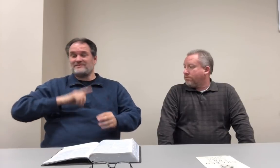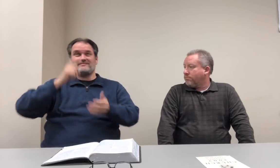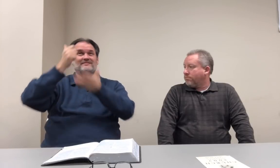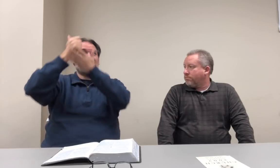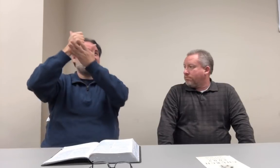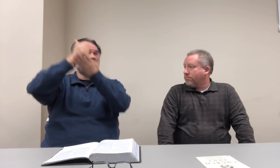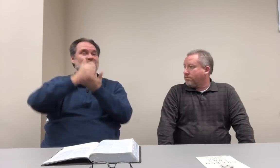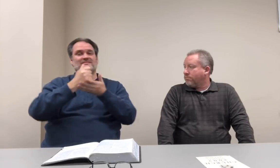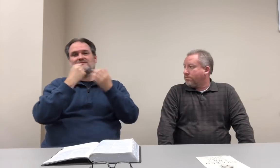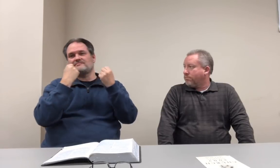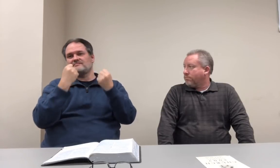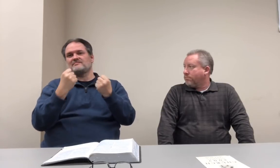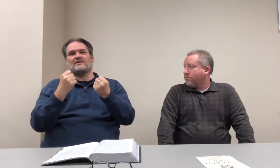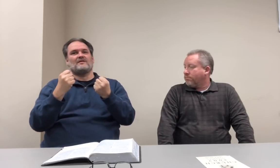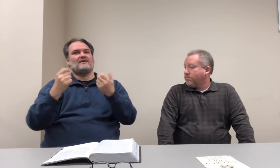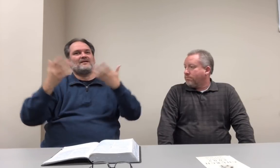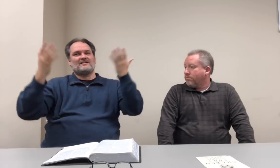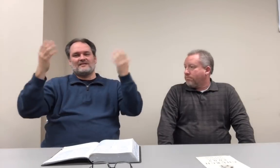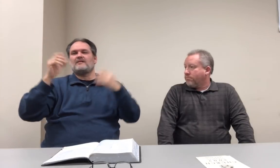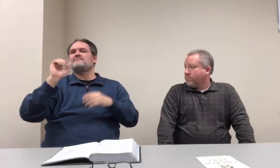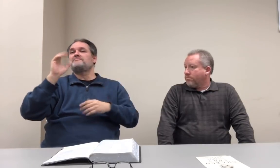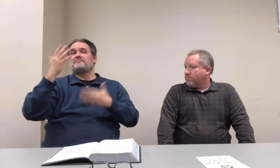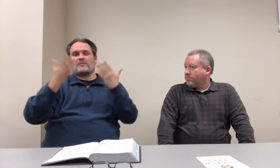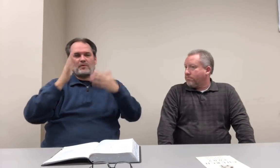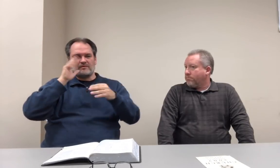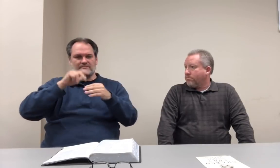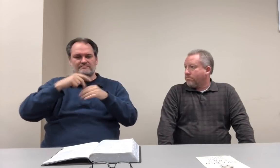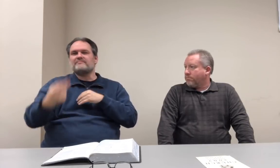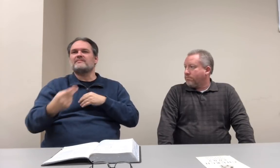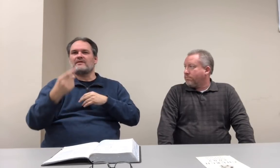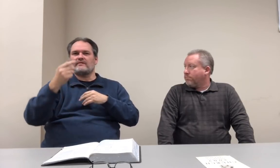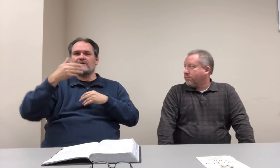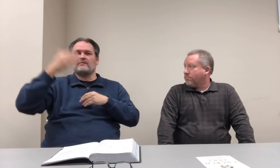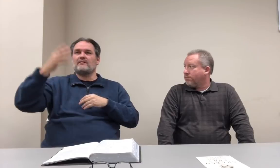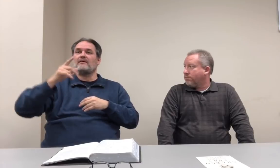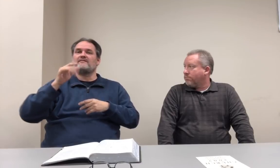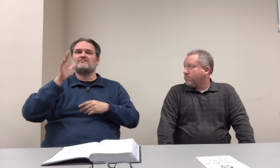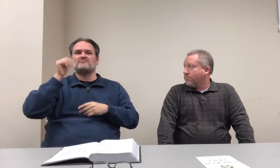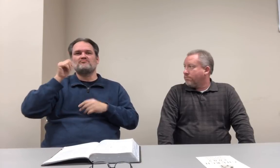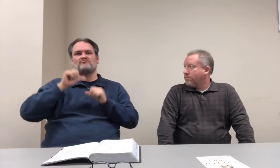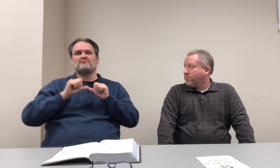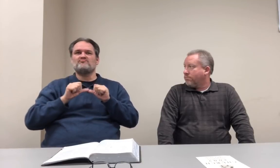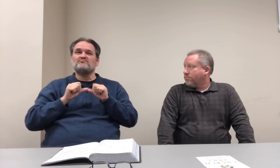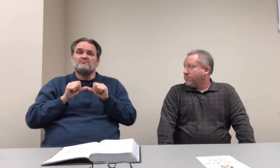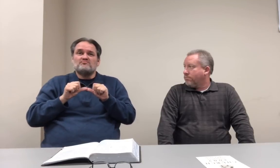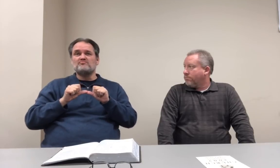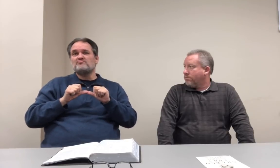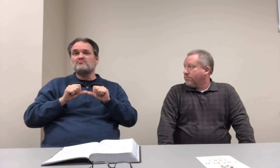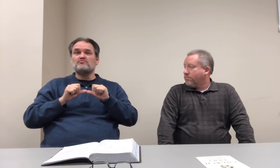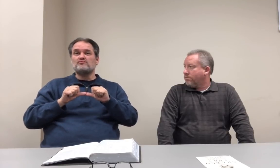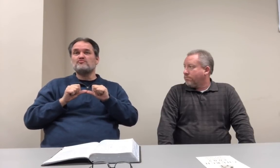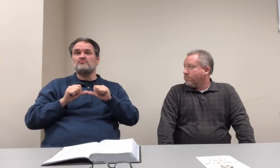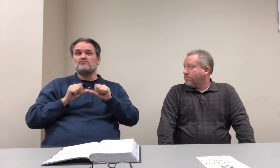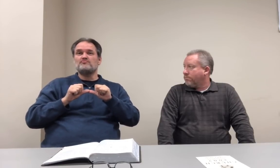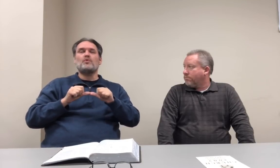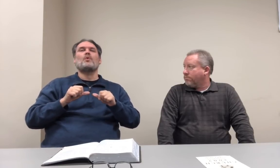You know the hymn. Great is thy faithfulness, O God my Father. There is no shadow of turning with thee.